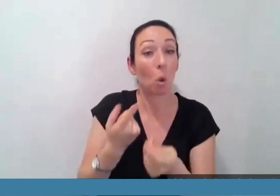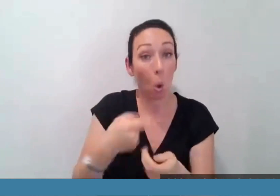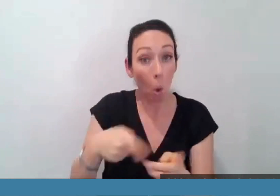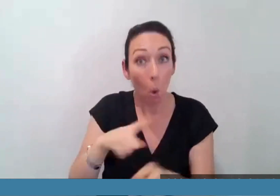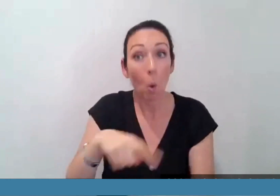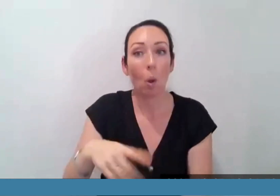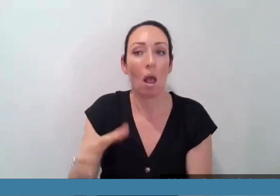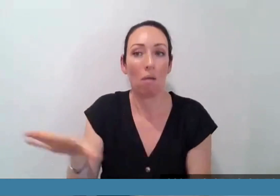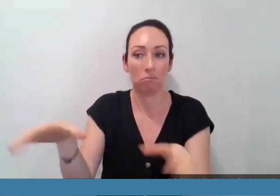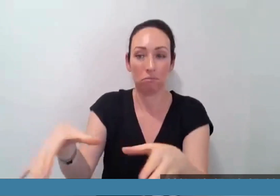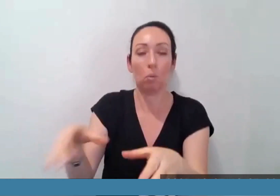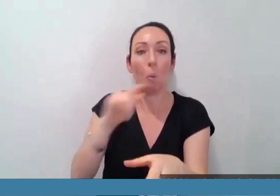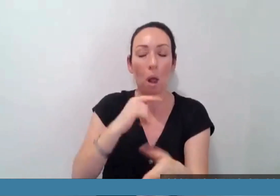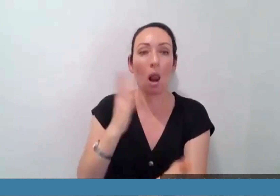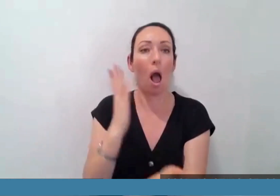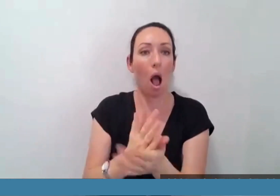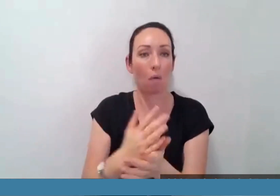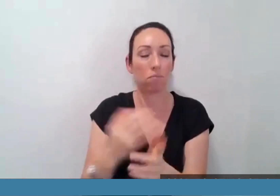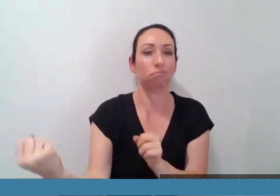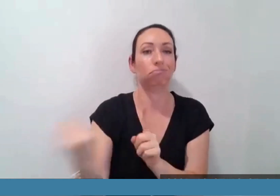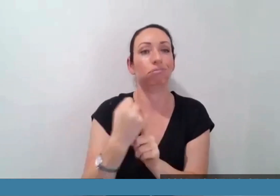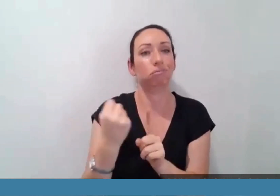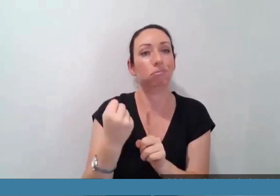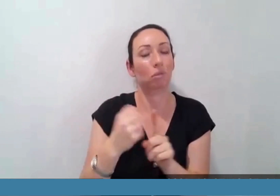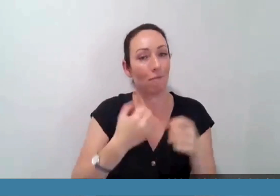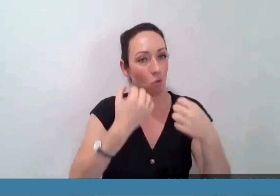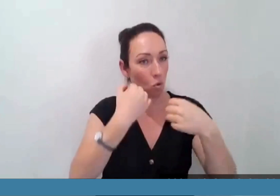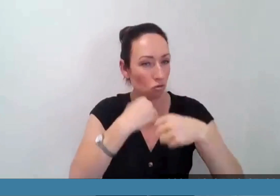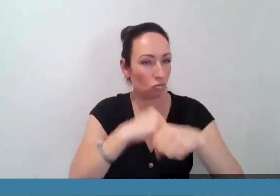level changes, creating systemic impact.